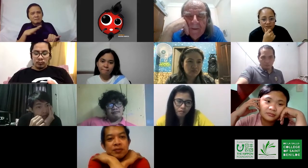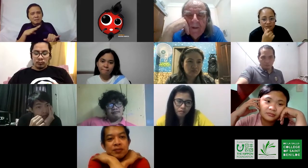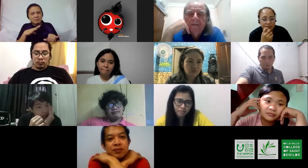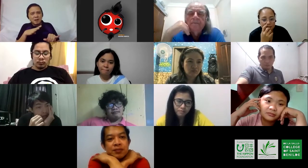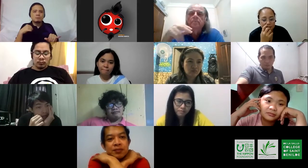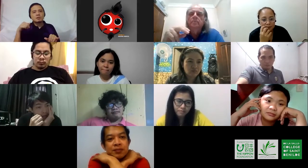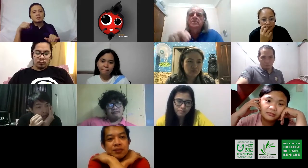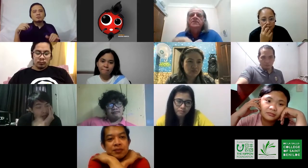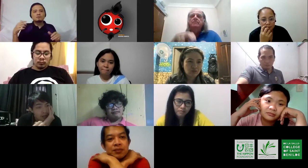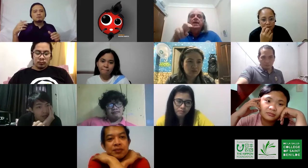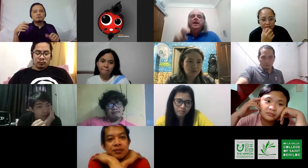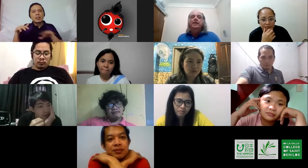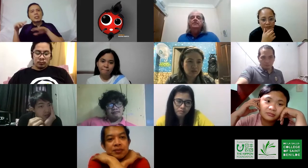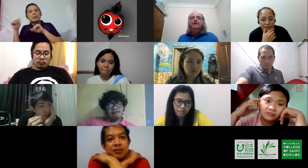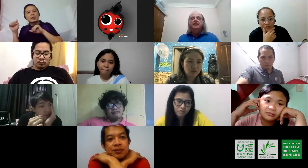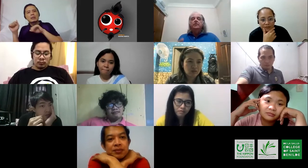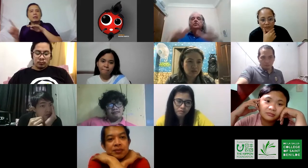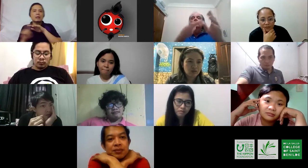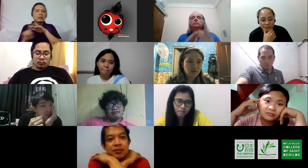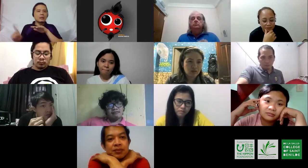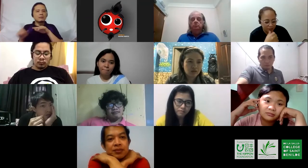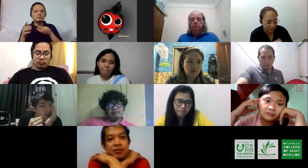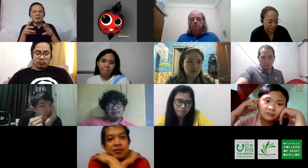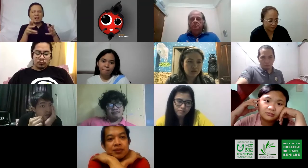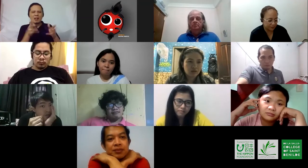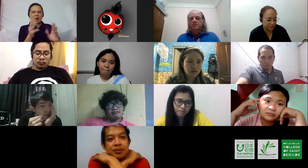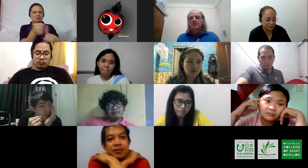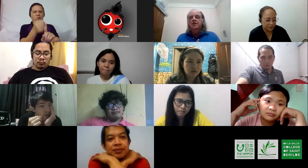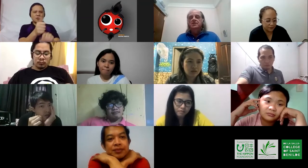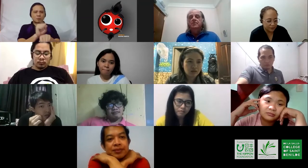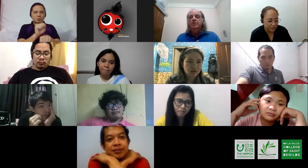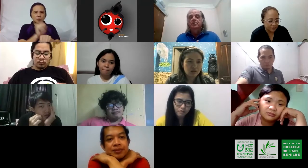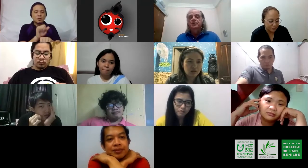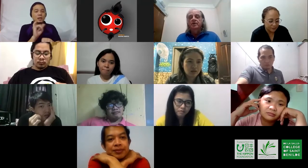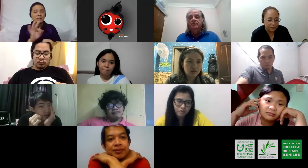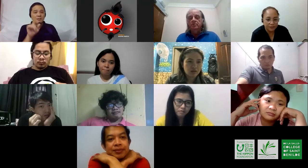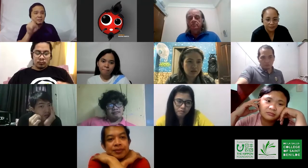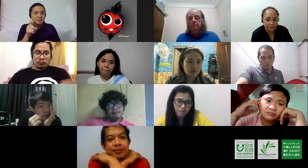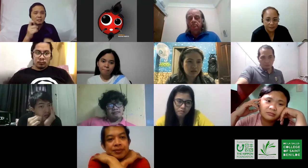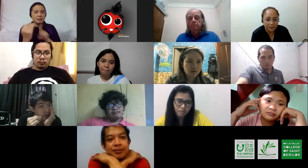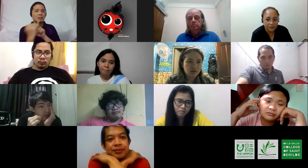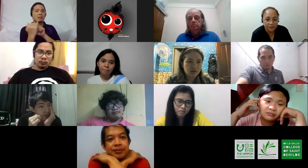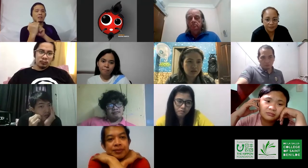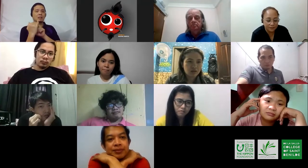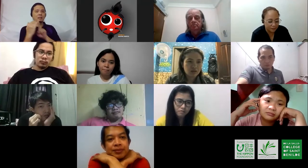gonna step back and let you discuss among yourselves.